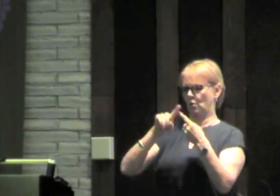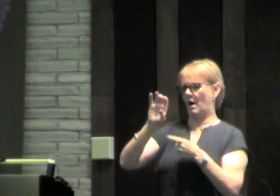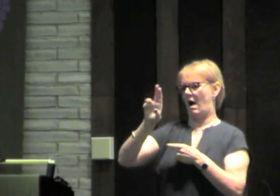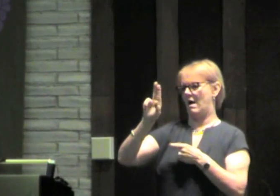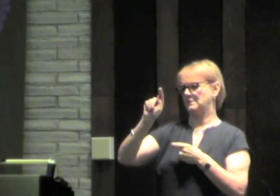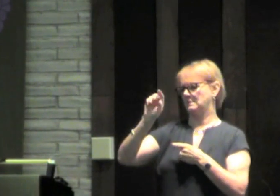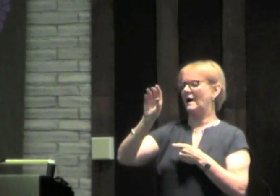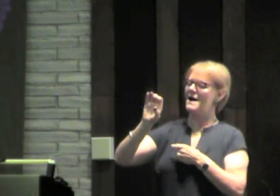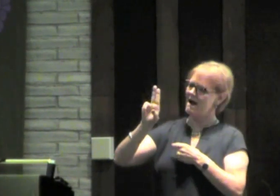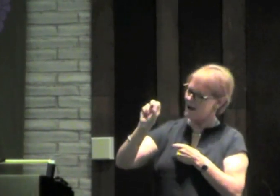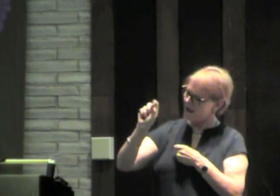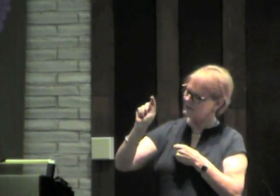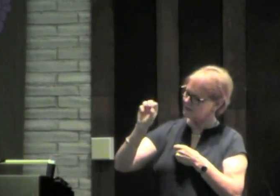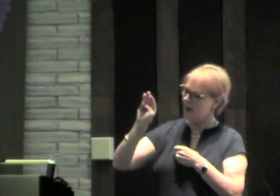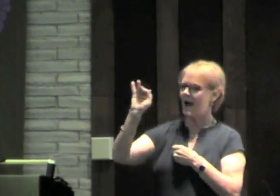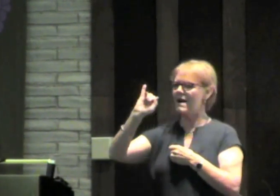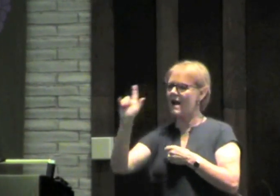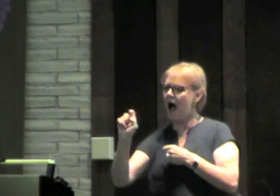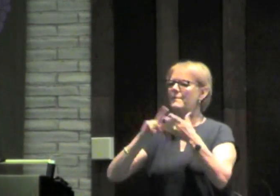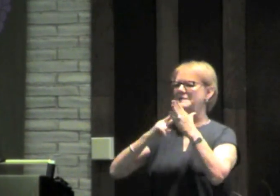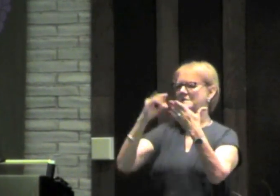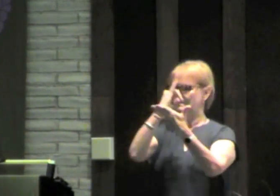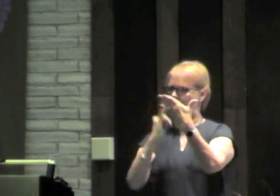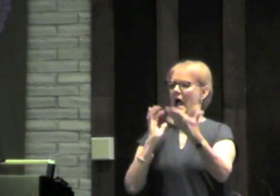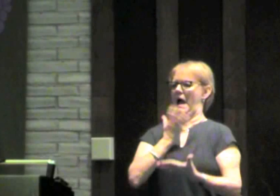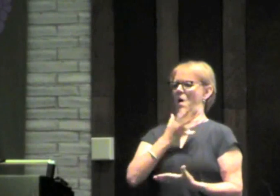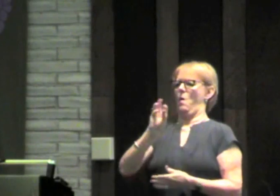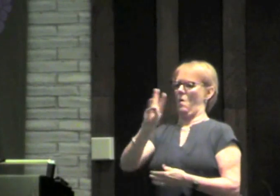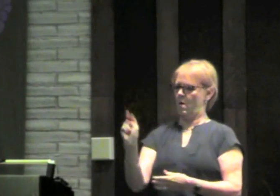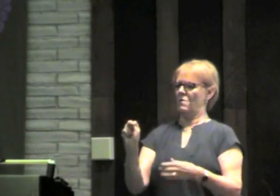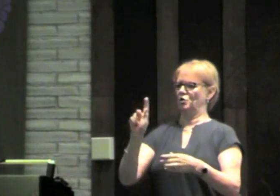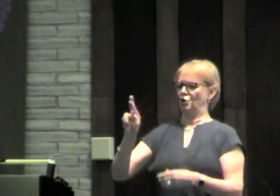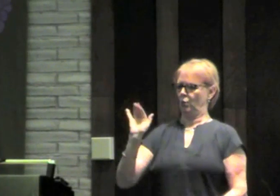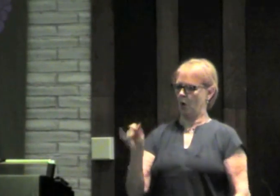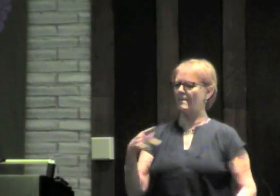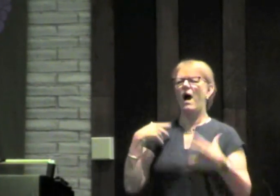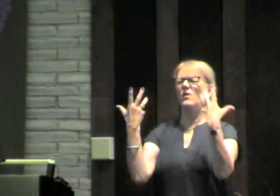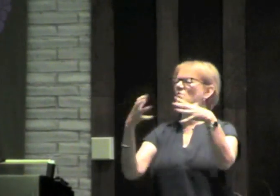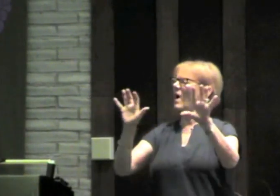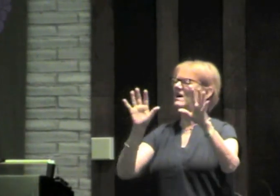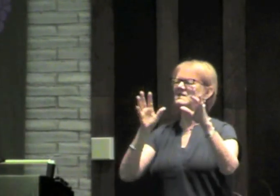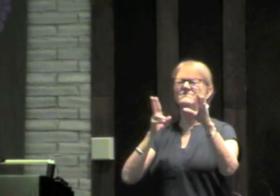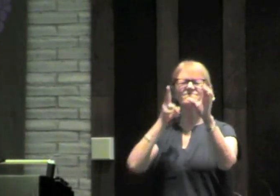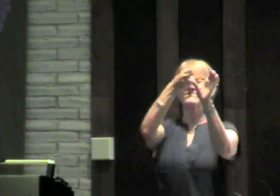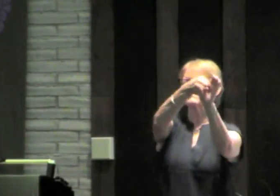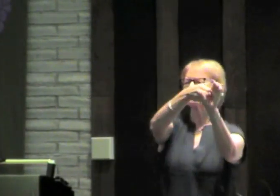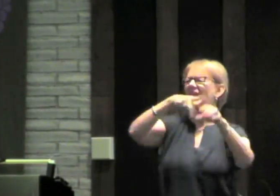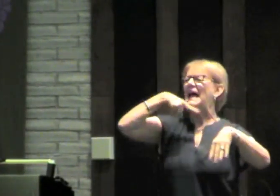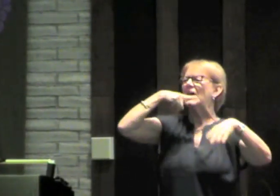and decided to customize. In other words, we were going to design our own trip. We didn't want to